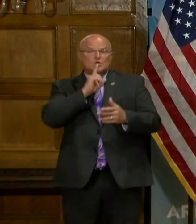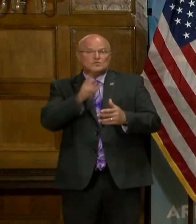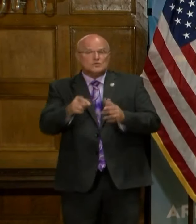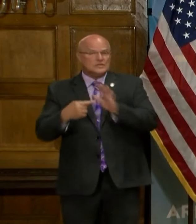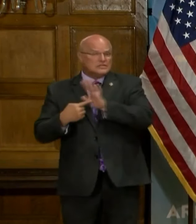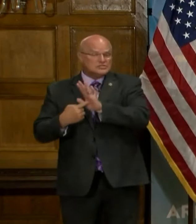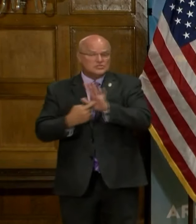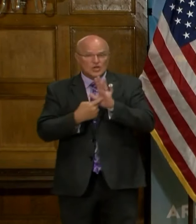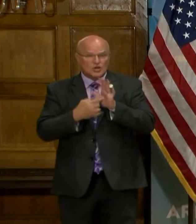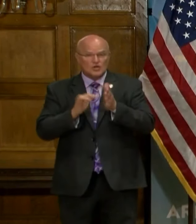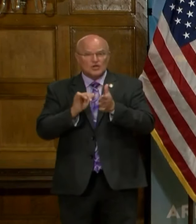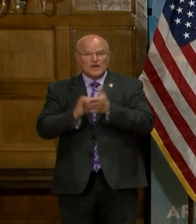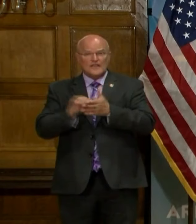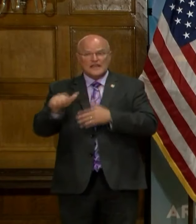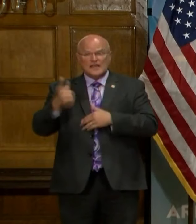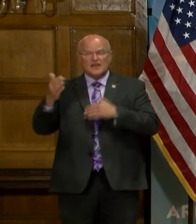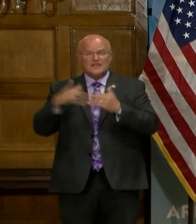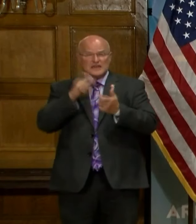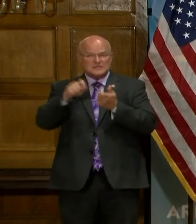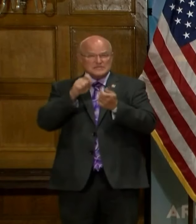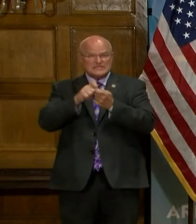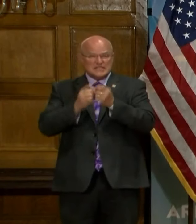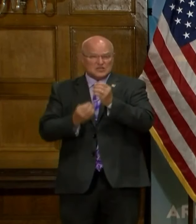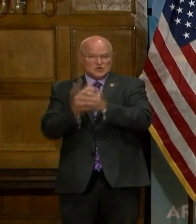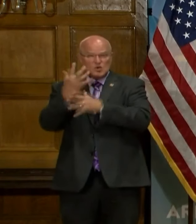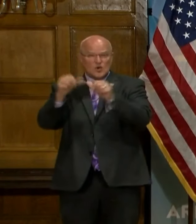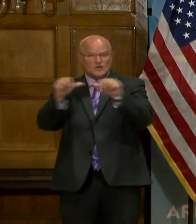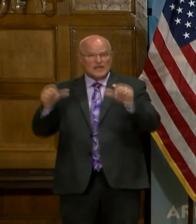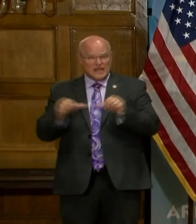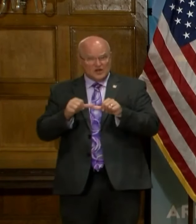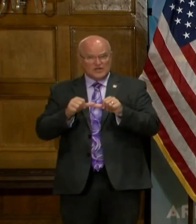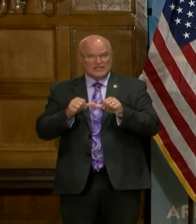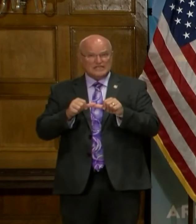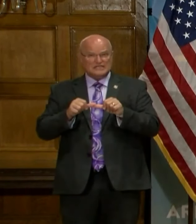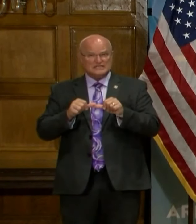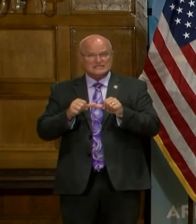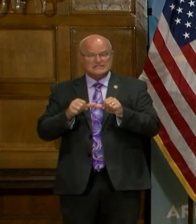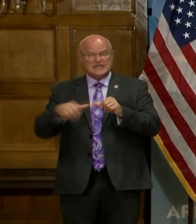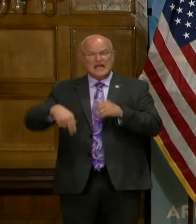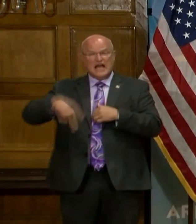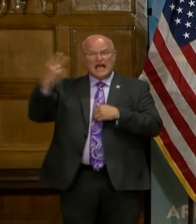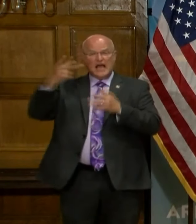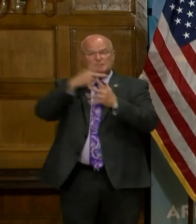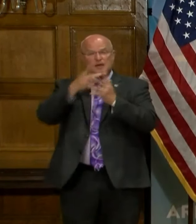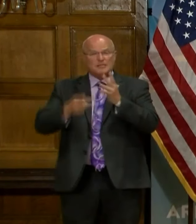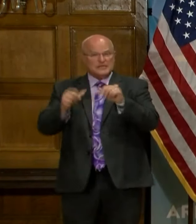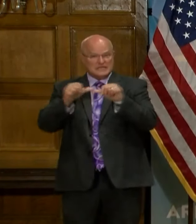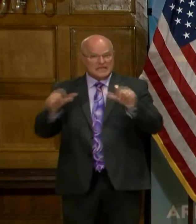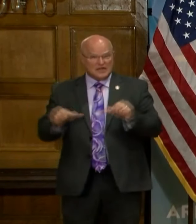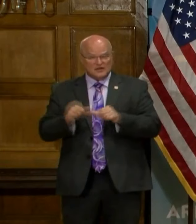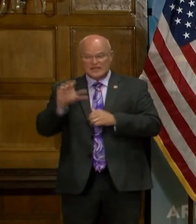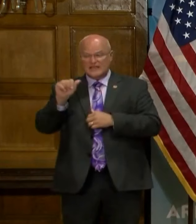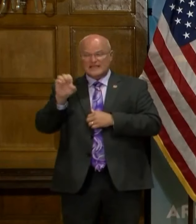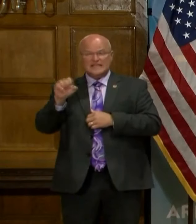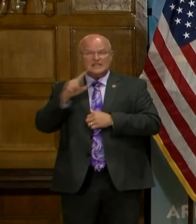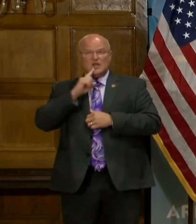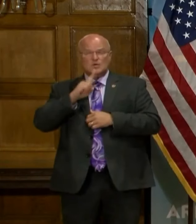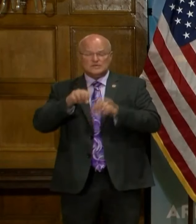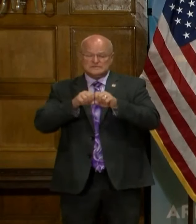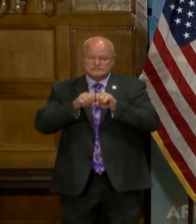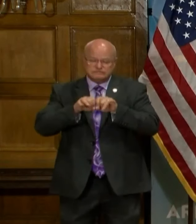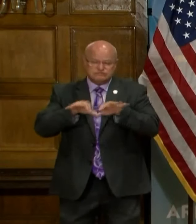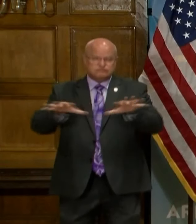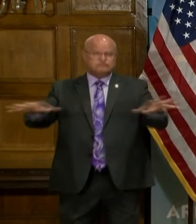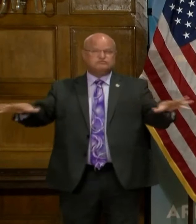really shows that other than particular growth areas or high population areas, the cases are really